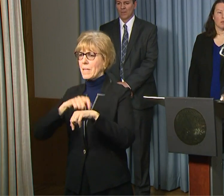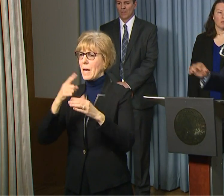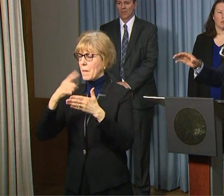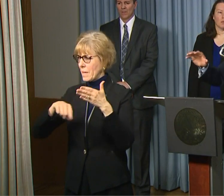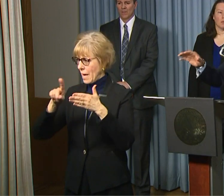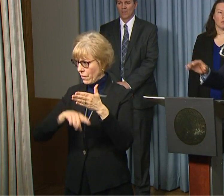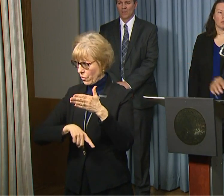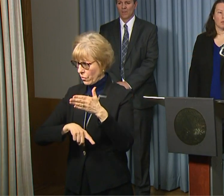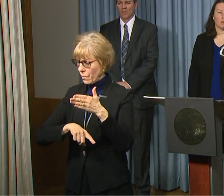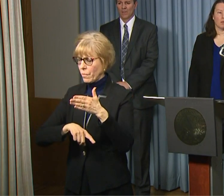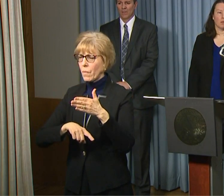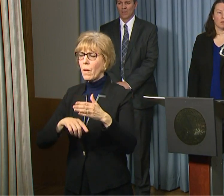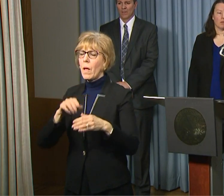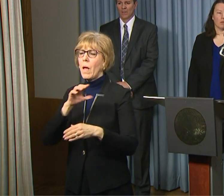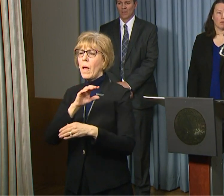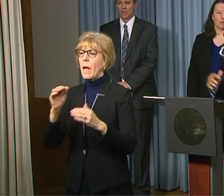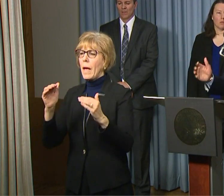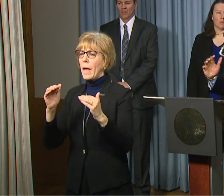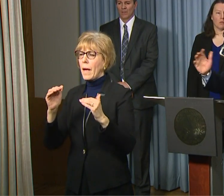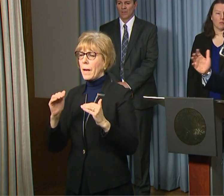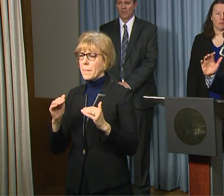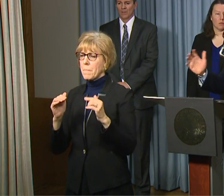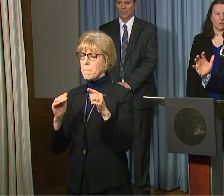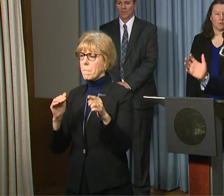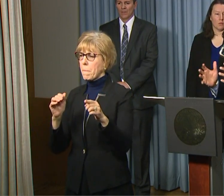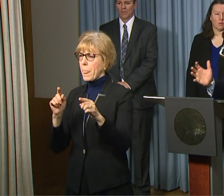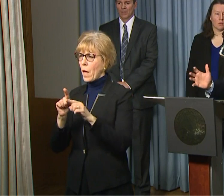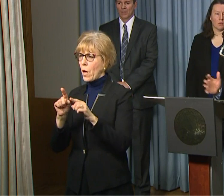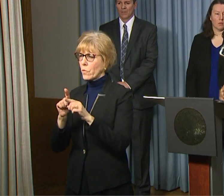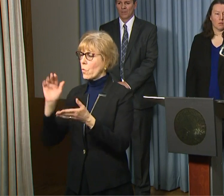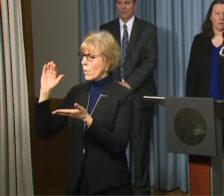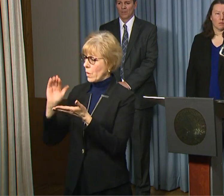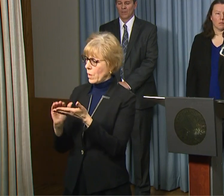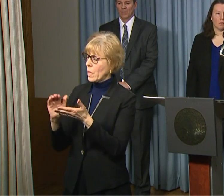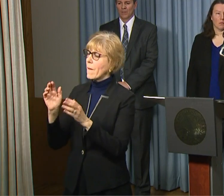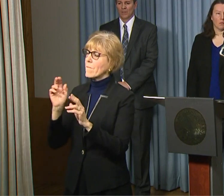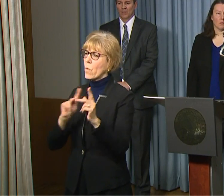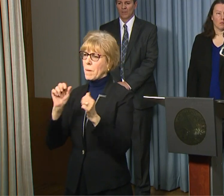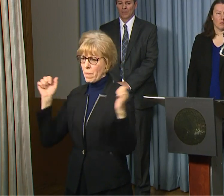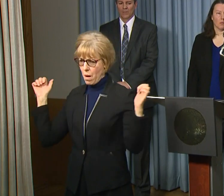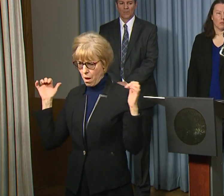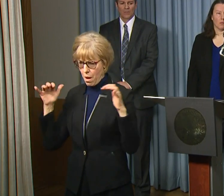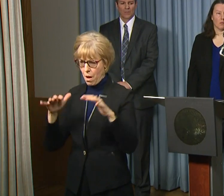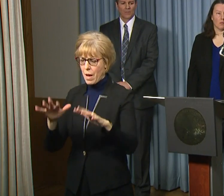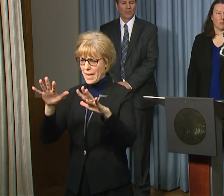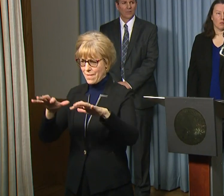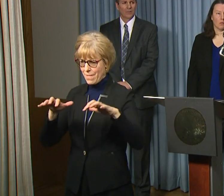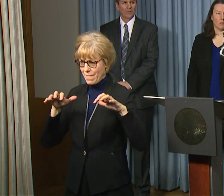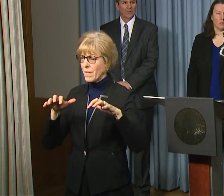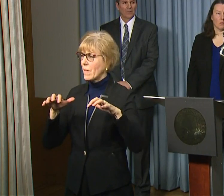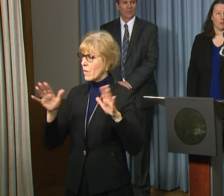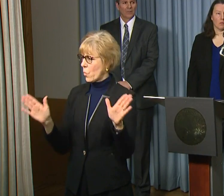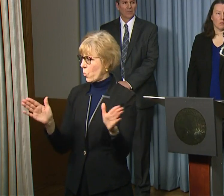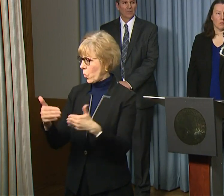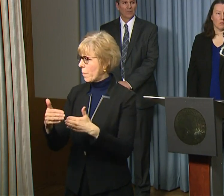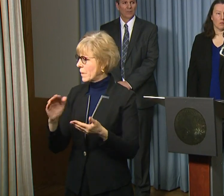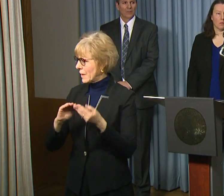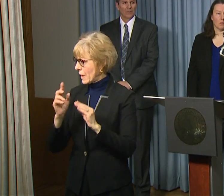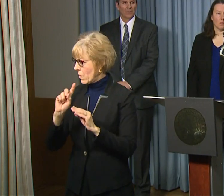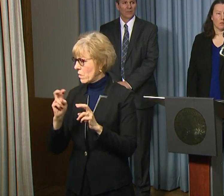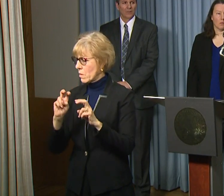and minimized the opportunity for the public to congregate in the chamber so they can conduct their business. I believe also they have